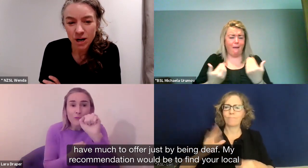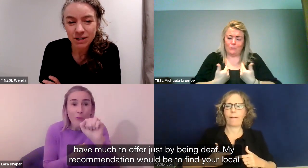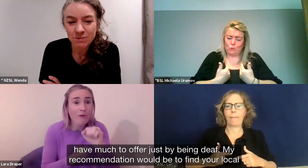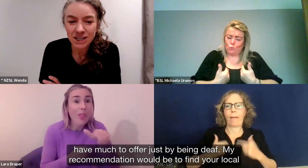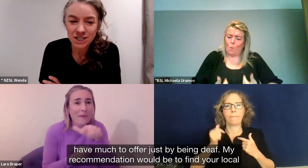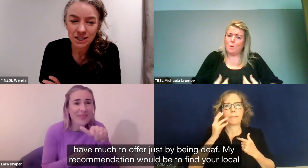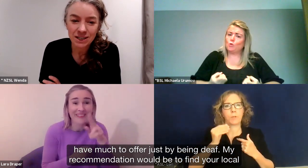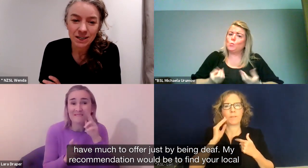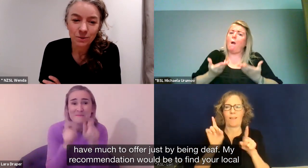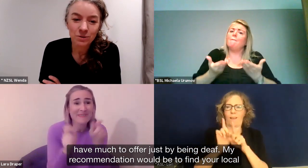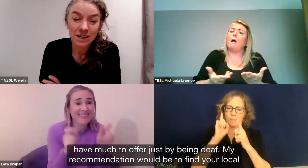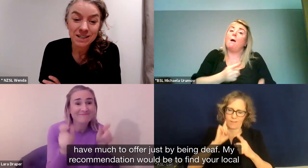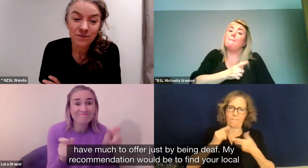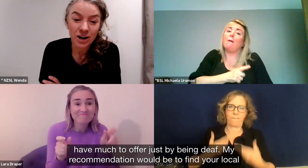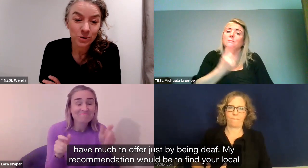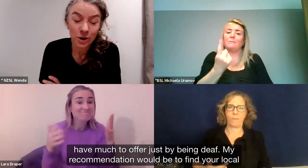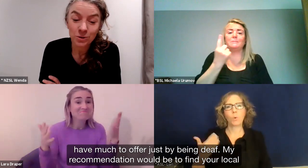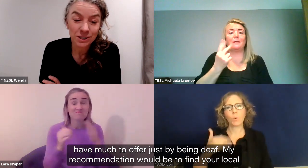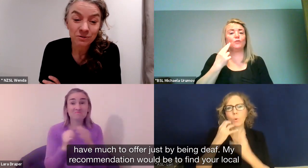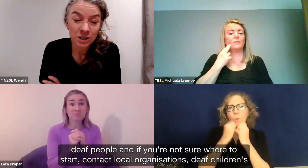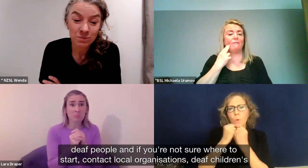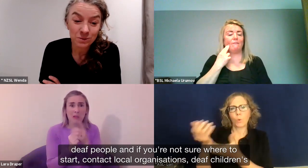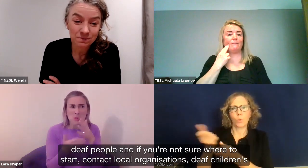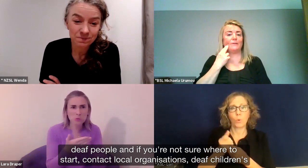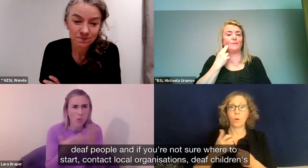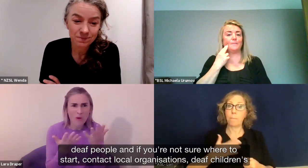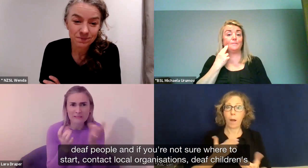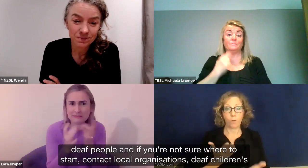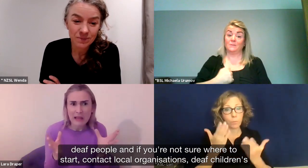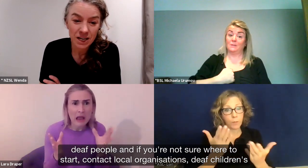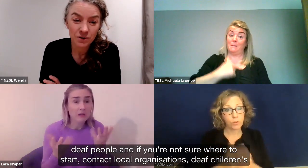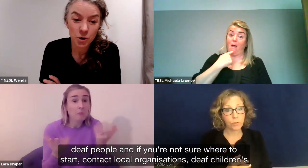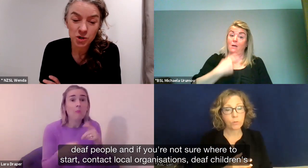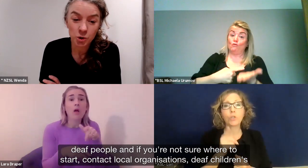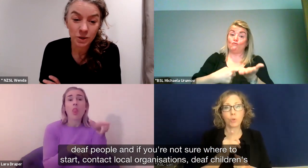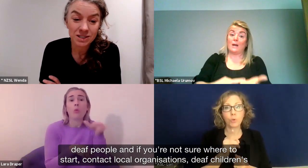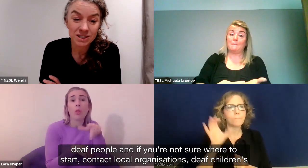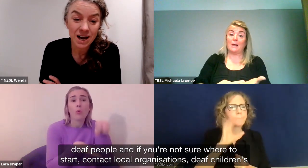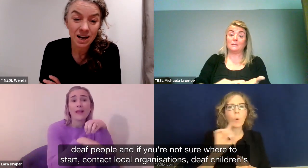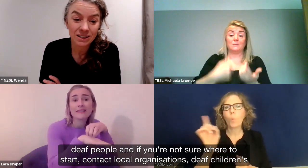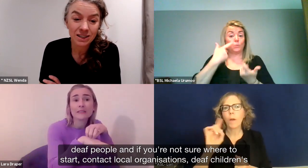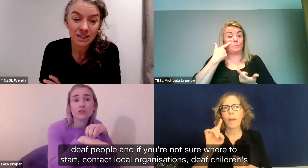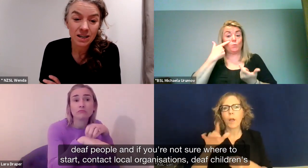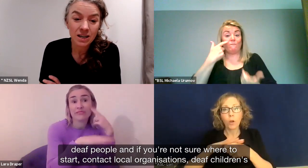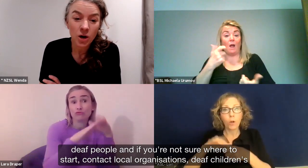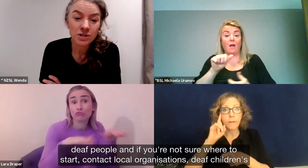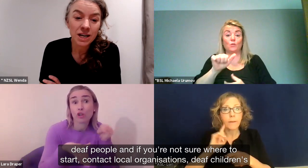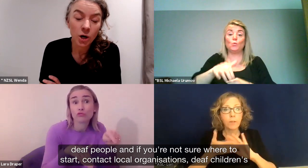My recommendation would be to find your local deaf people. And if you're not sure where to start,